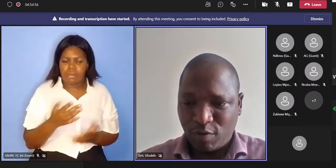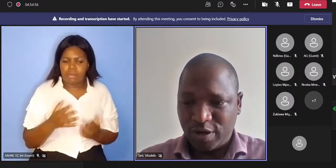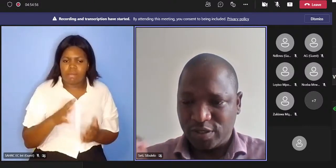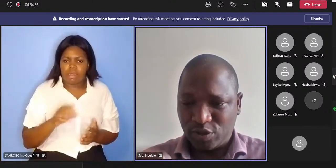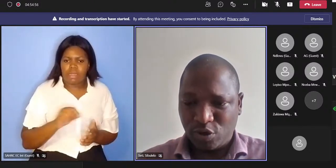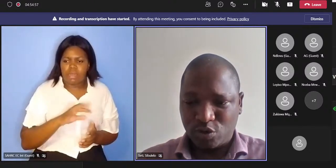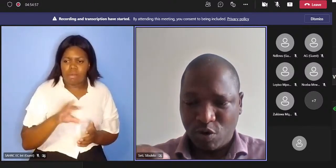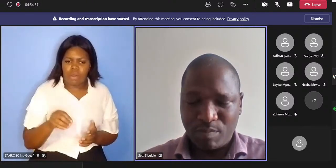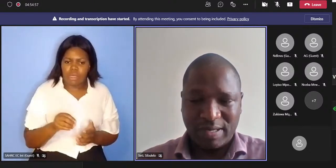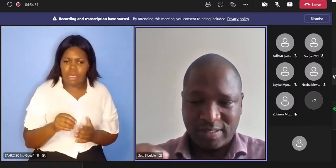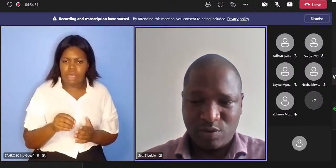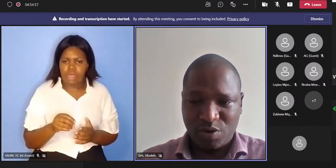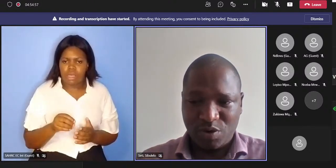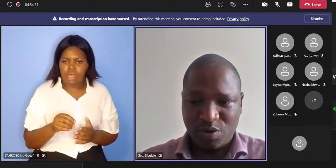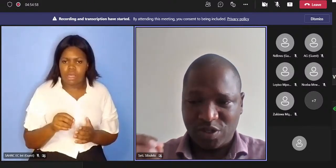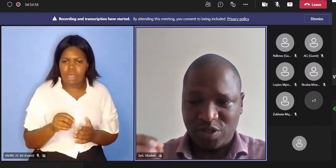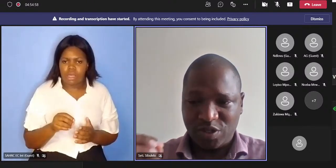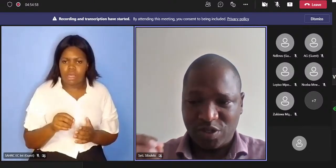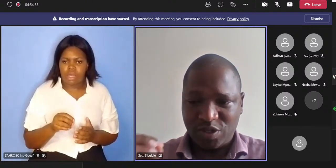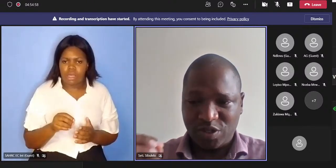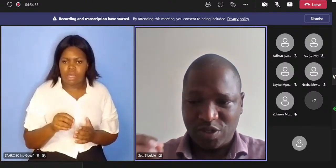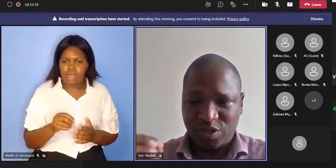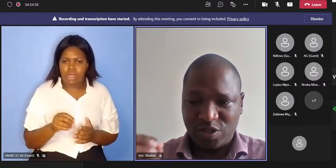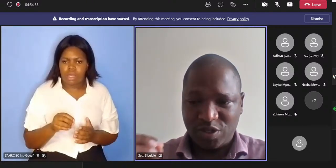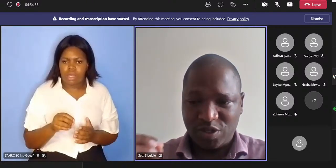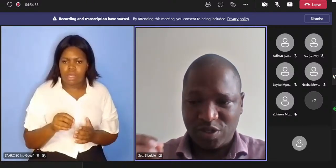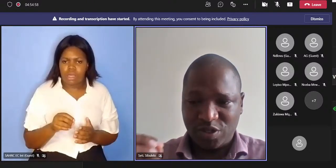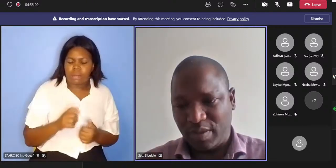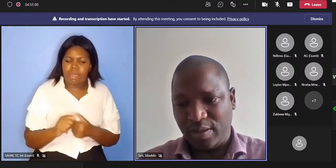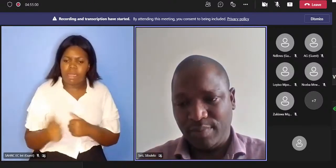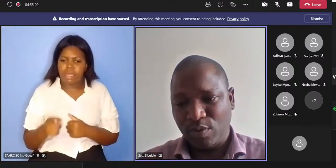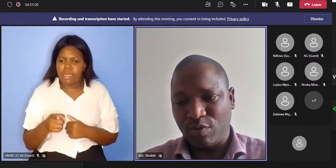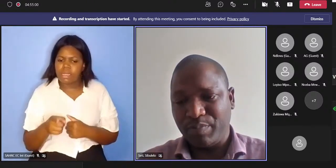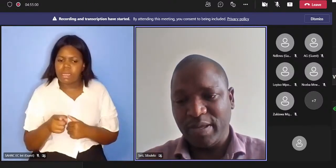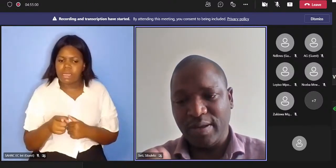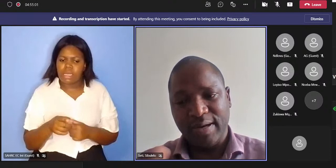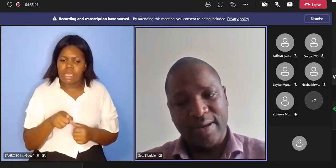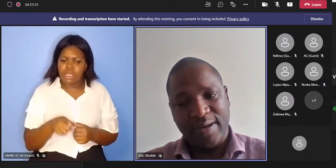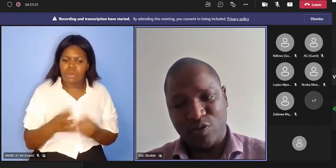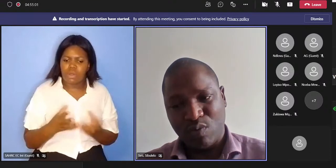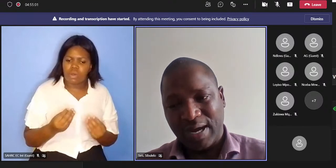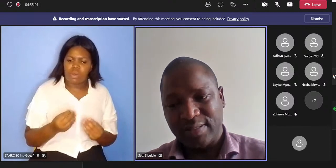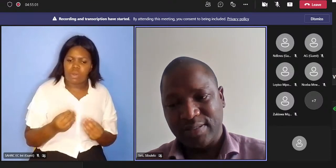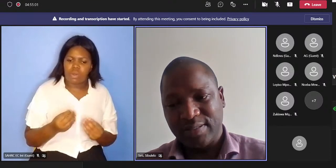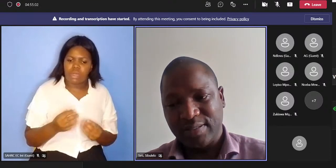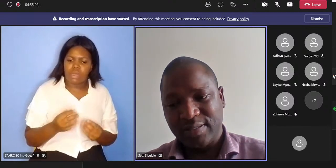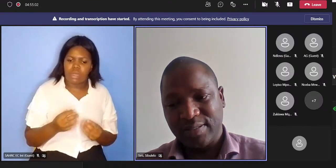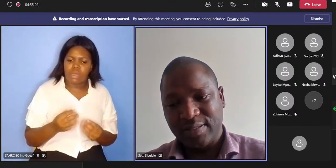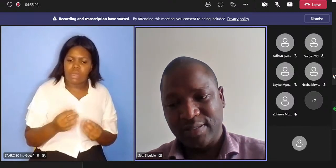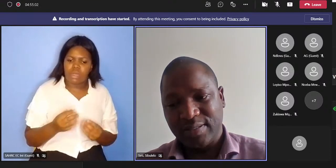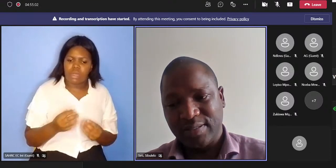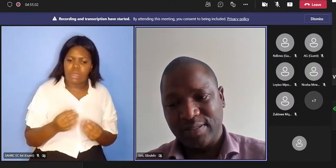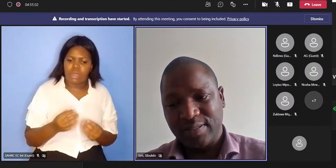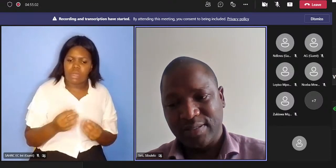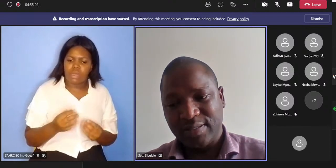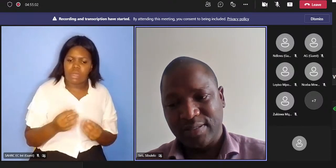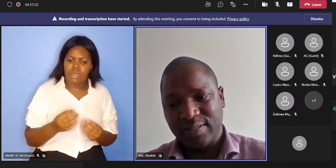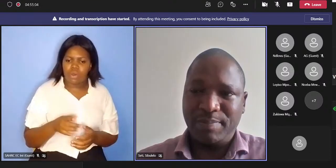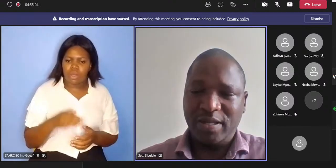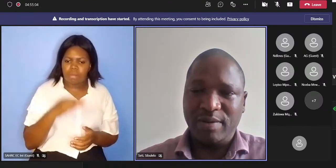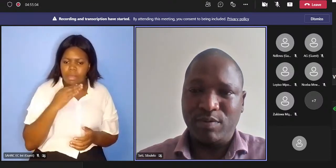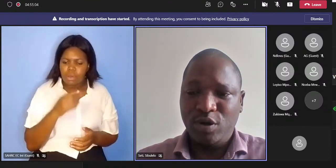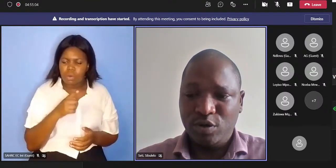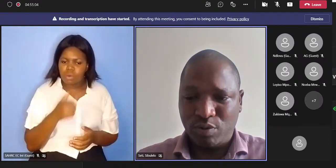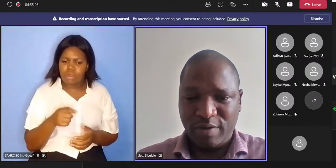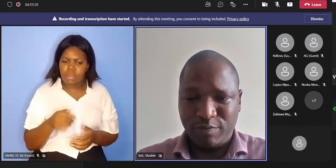to avoid those complex situations, the simple approach for me would be leaning towards the Constitution, which should